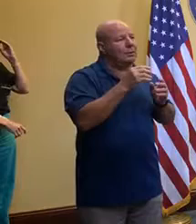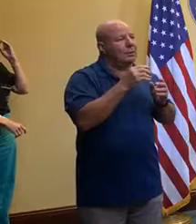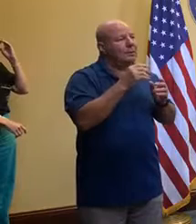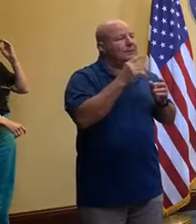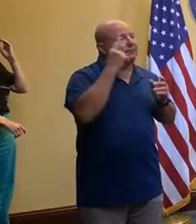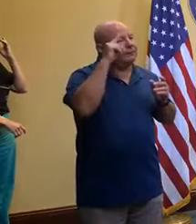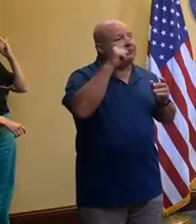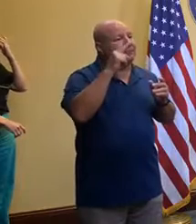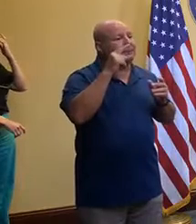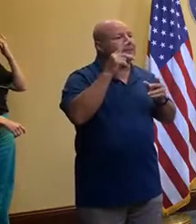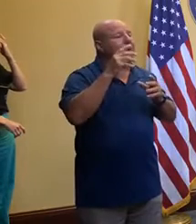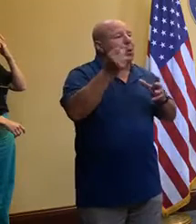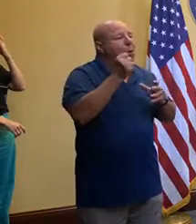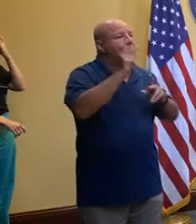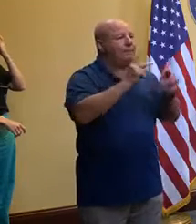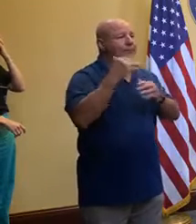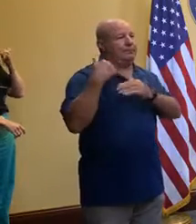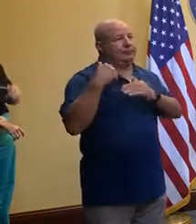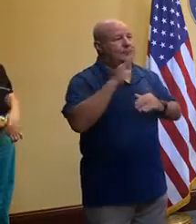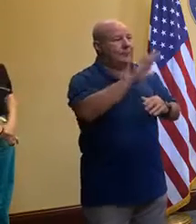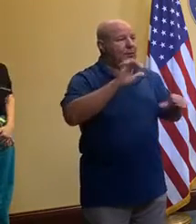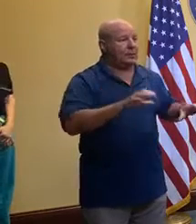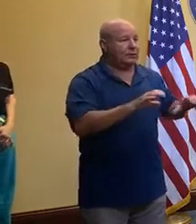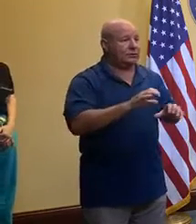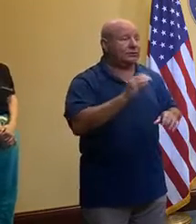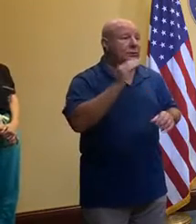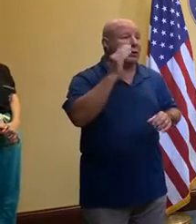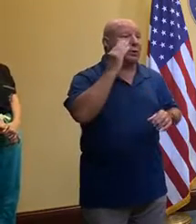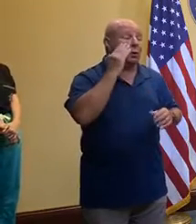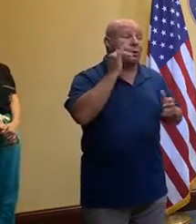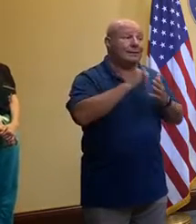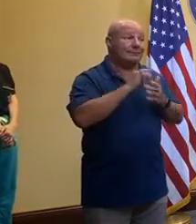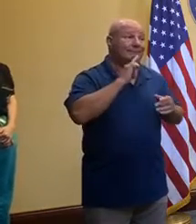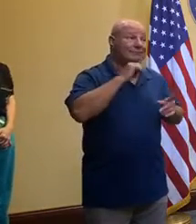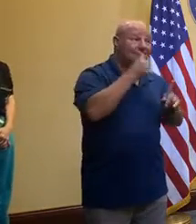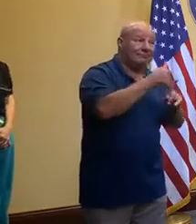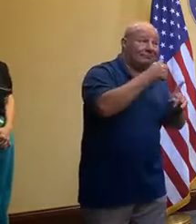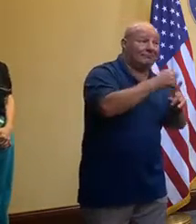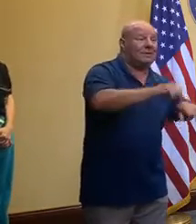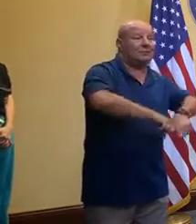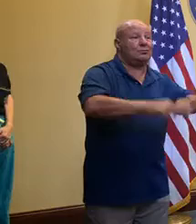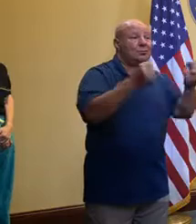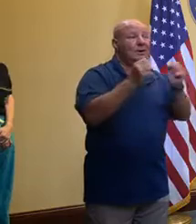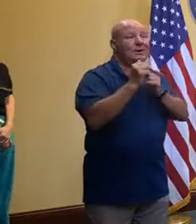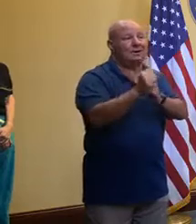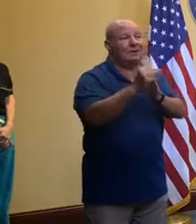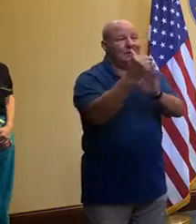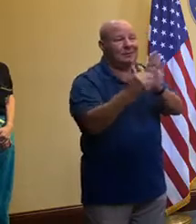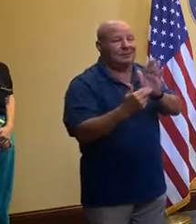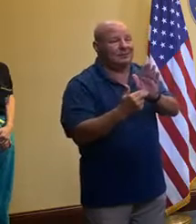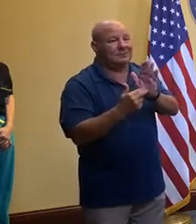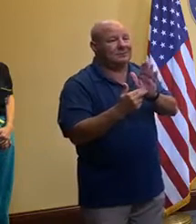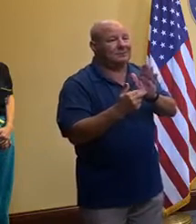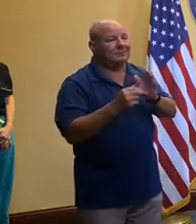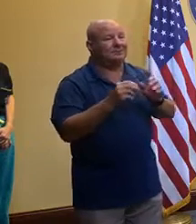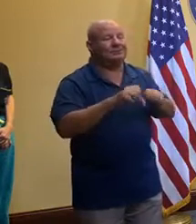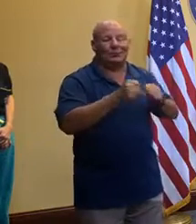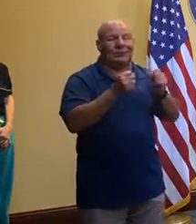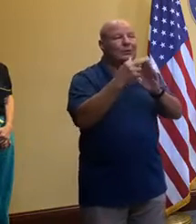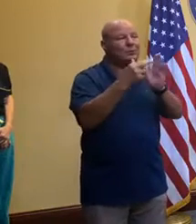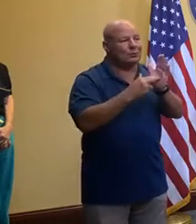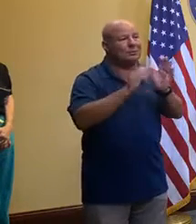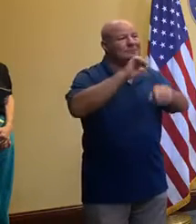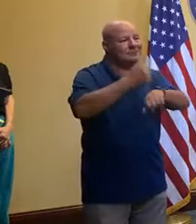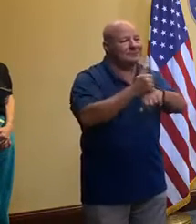accountable for their actions, knowing that they're violating guidelines that are put in place by this city. And